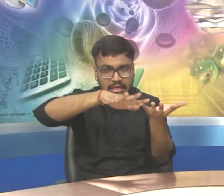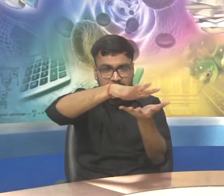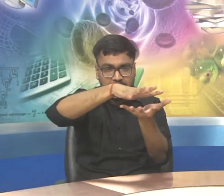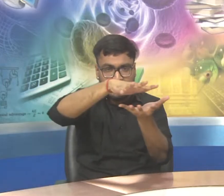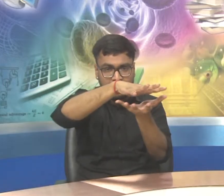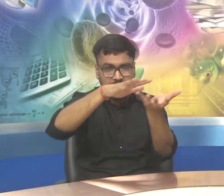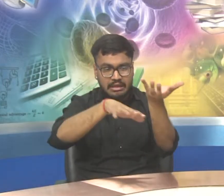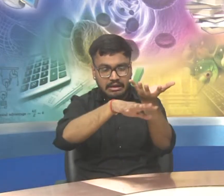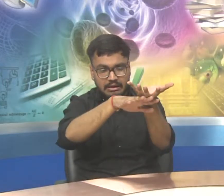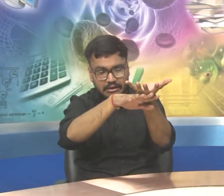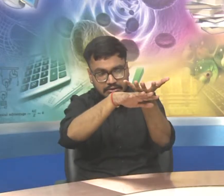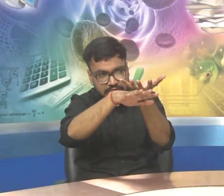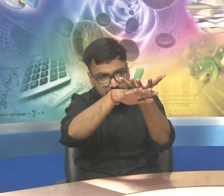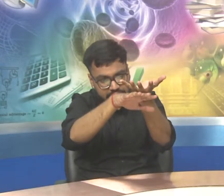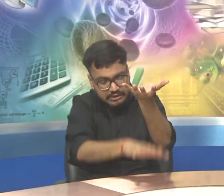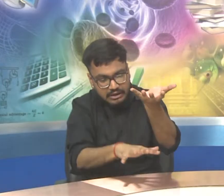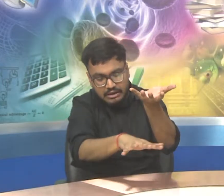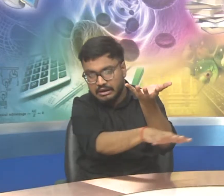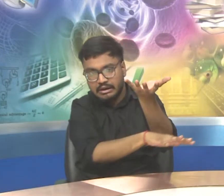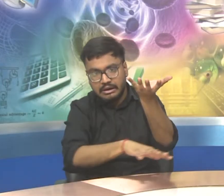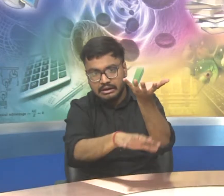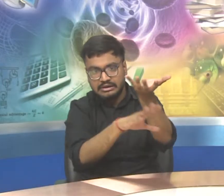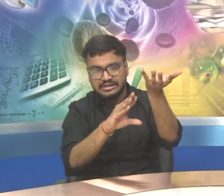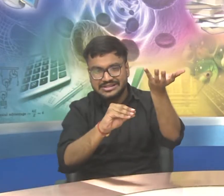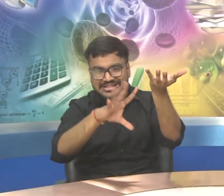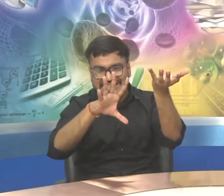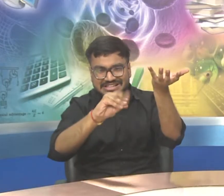the flour settles at the bottom.